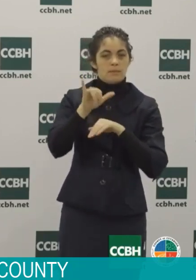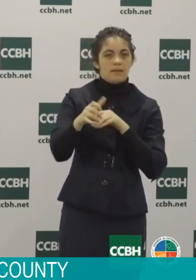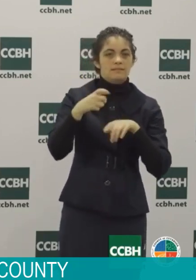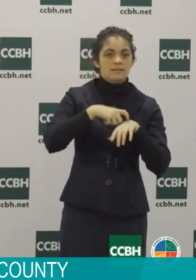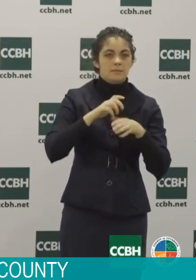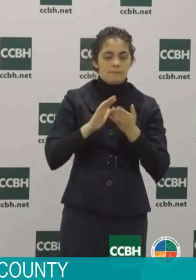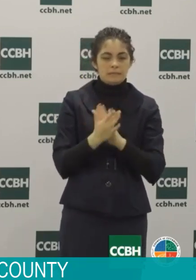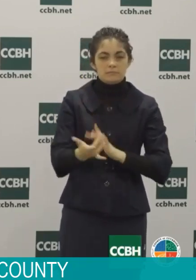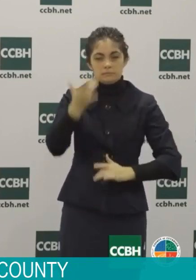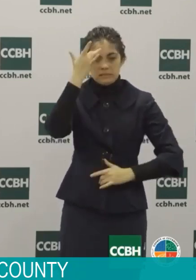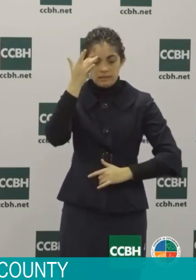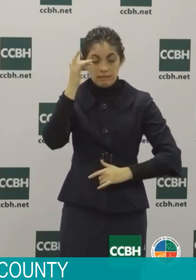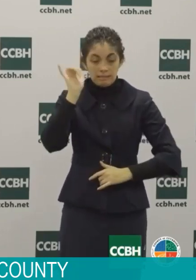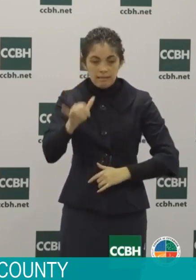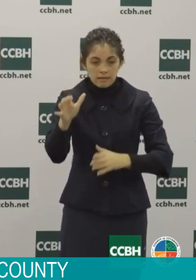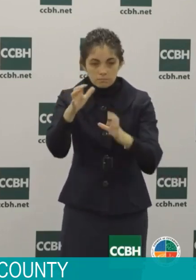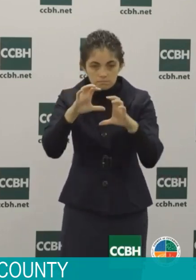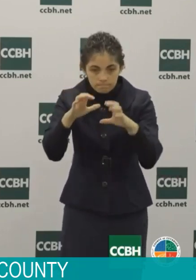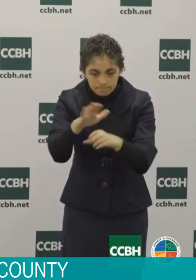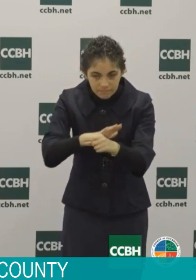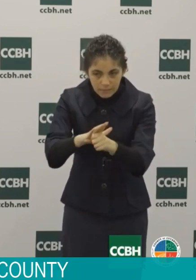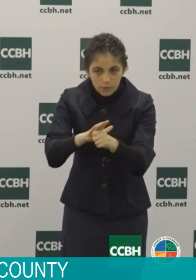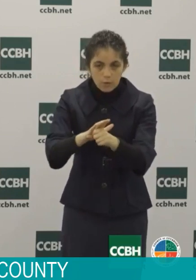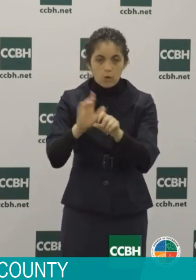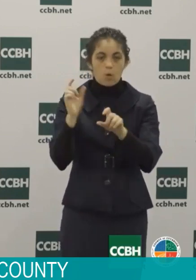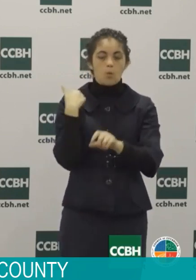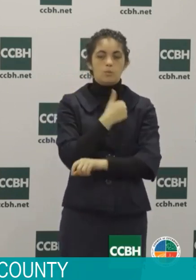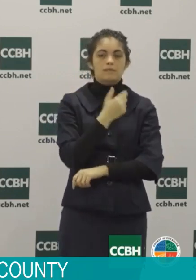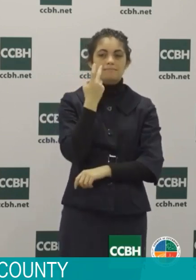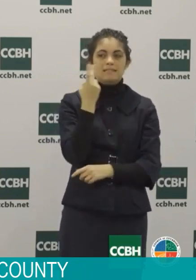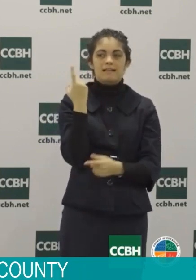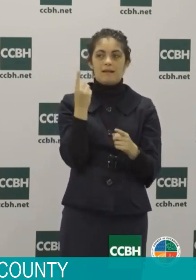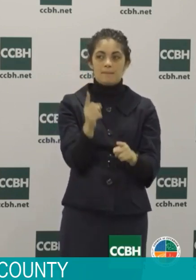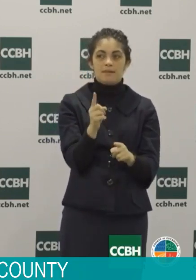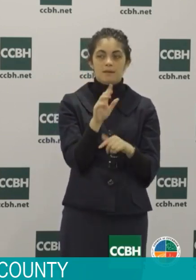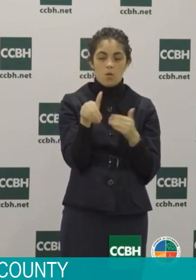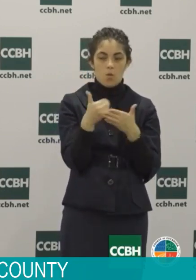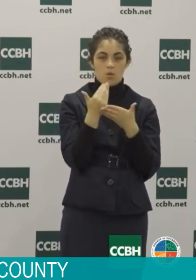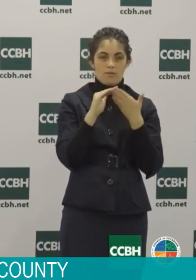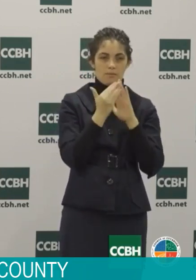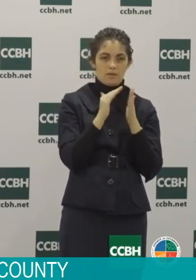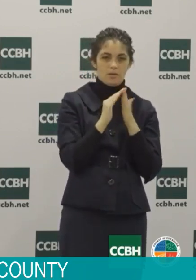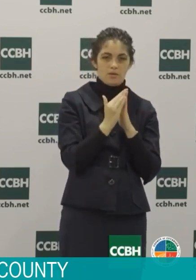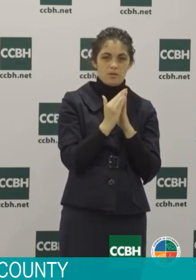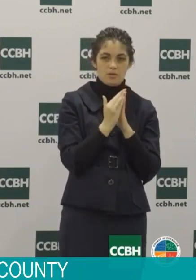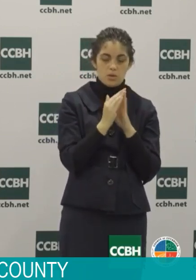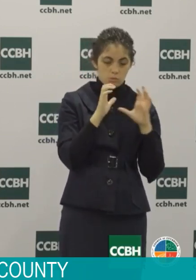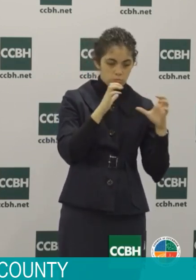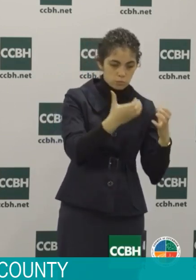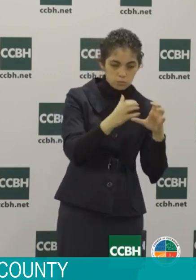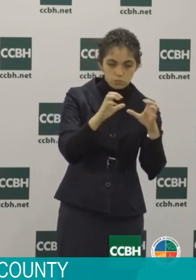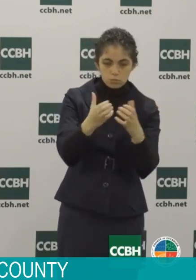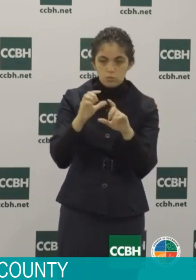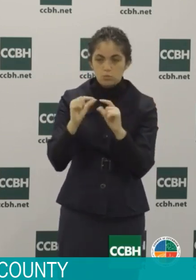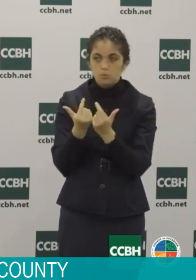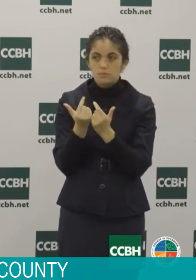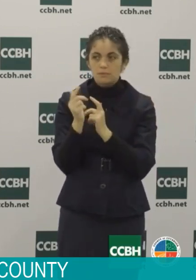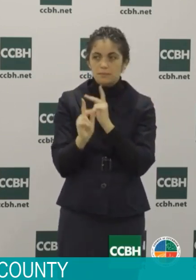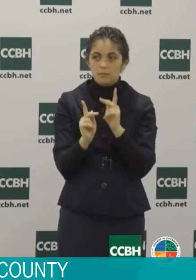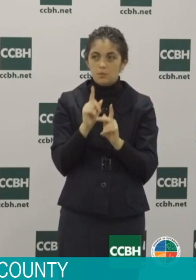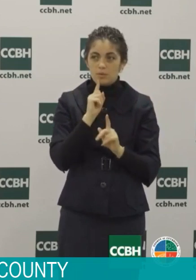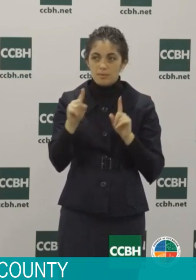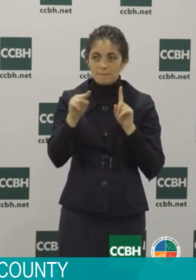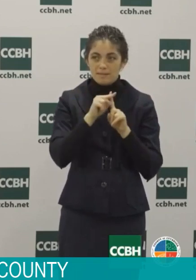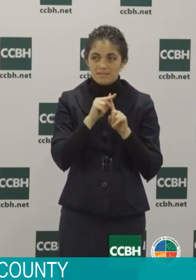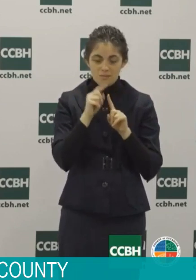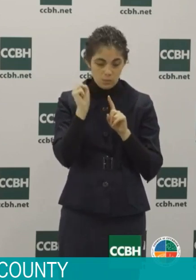become sick. And so that is consistent with what we're seeing across the community, that there are clusters of people who are